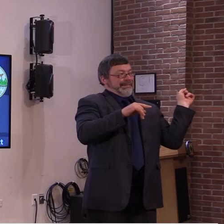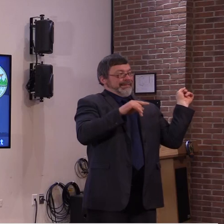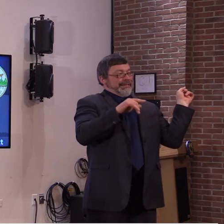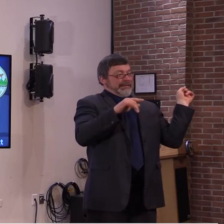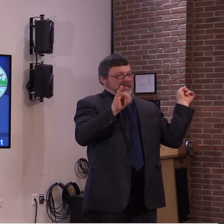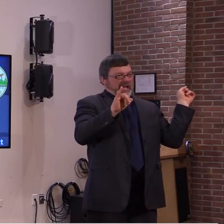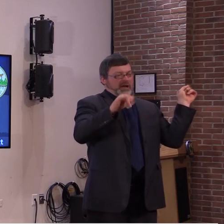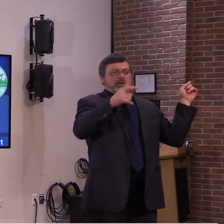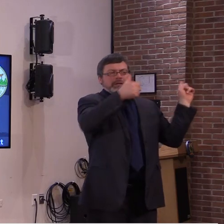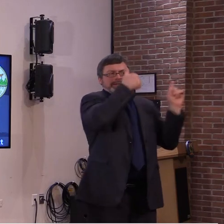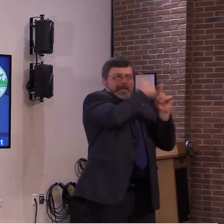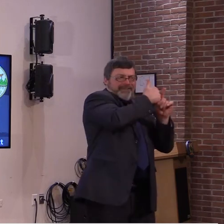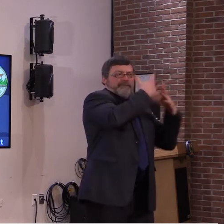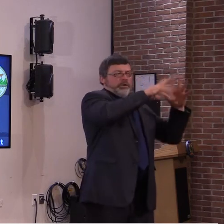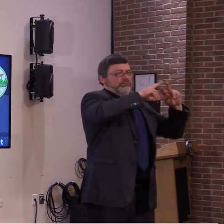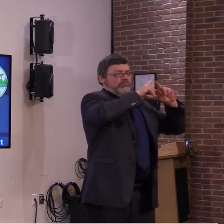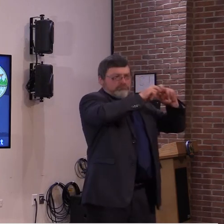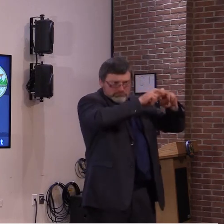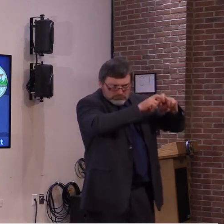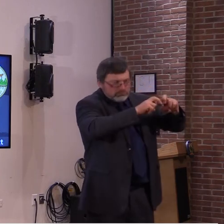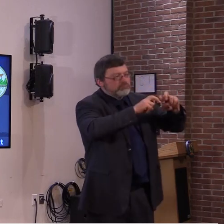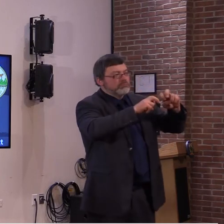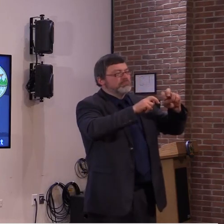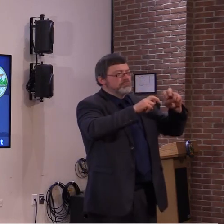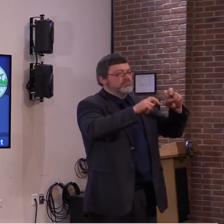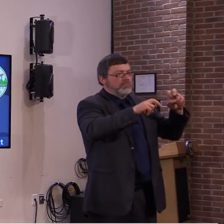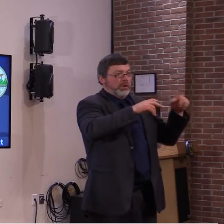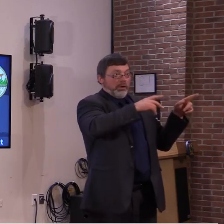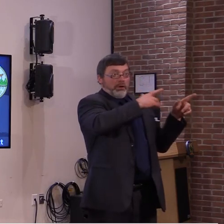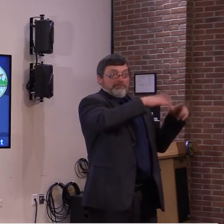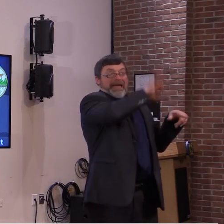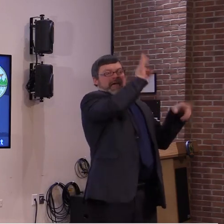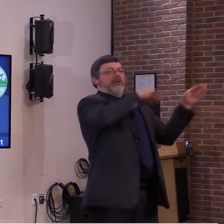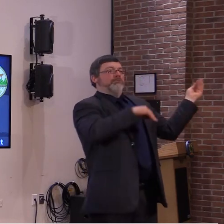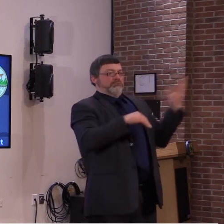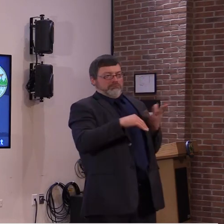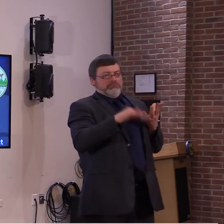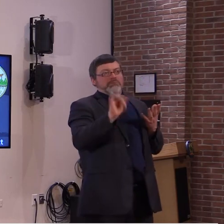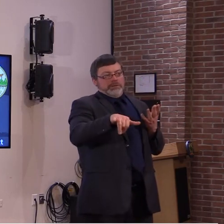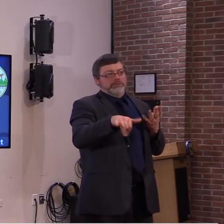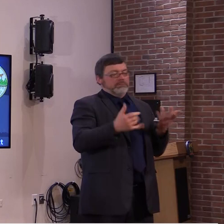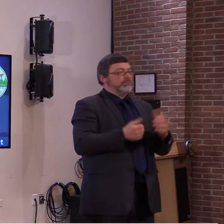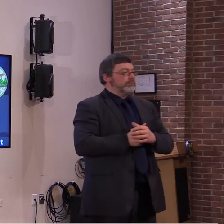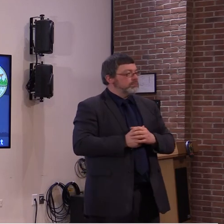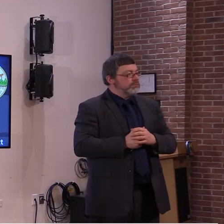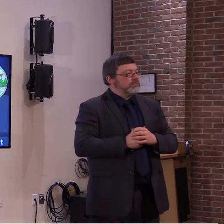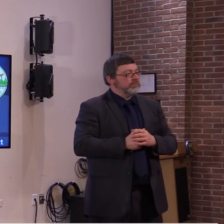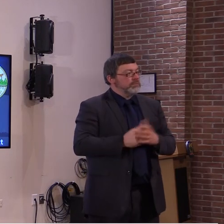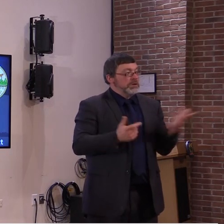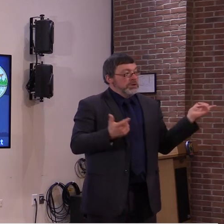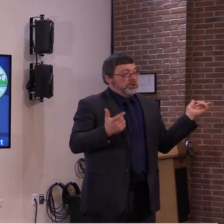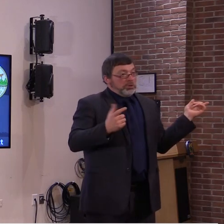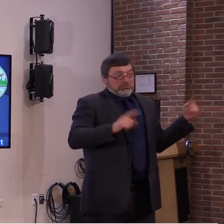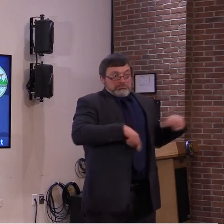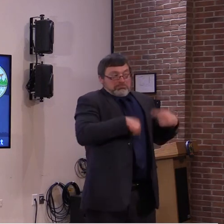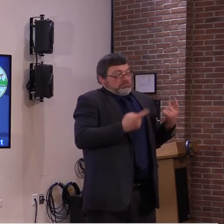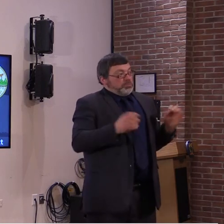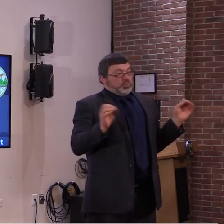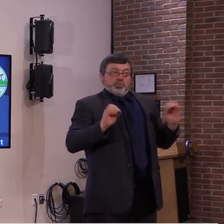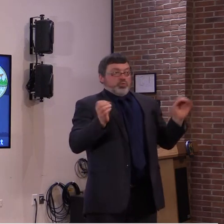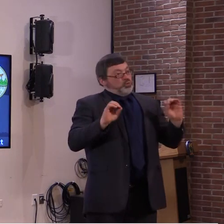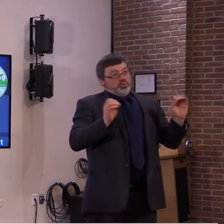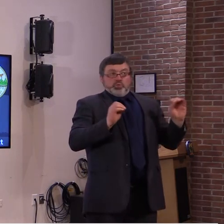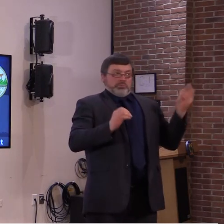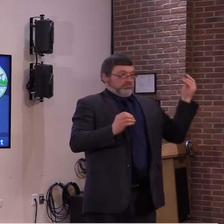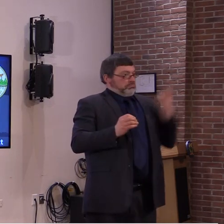into anything that they found at this point in time, but obviously if they found the strain, we would have heard from them. But I want to know from them a little more